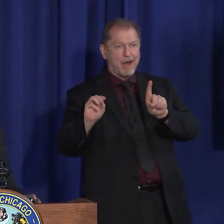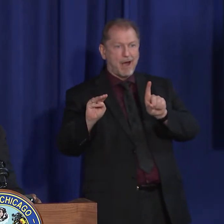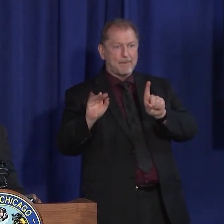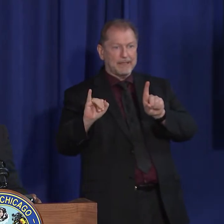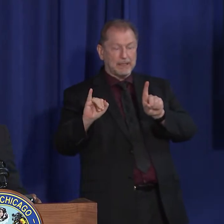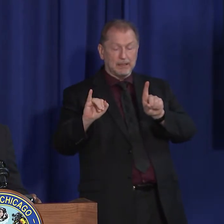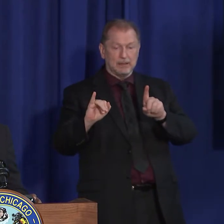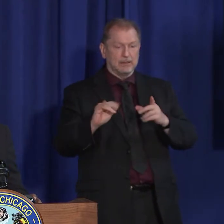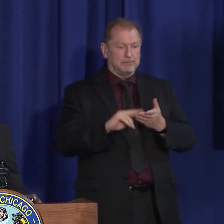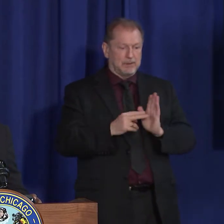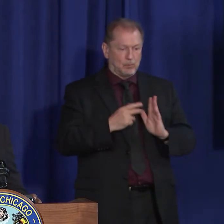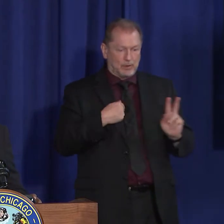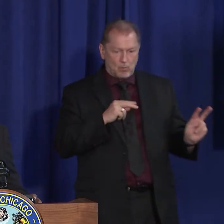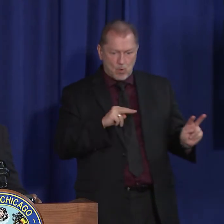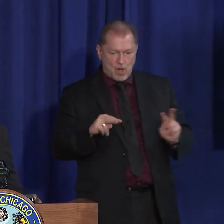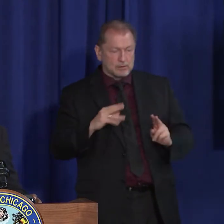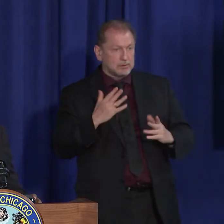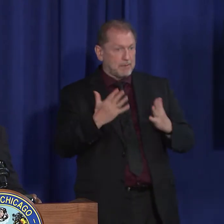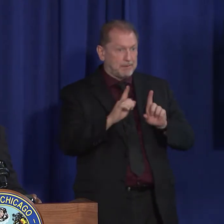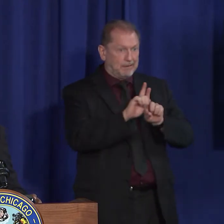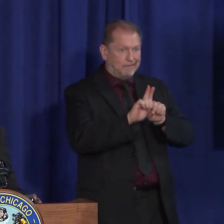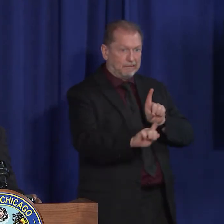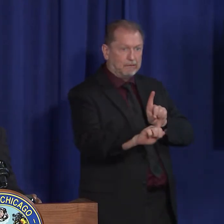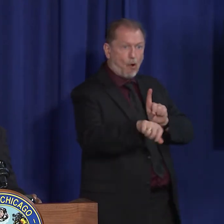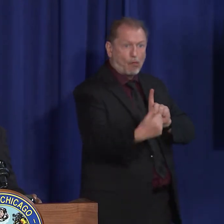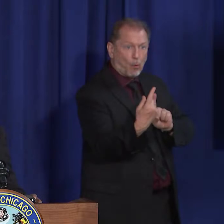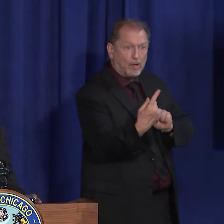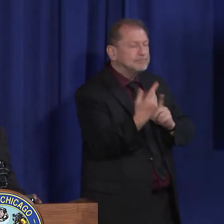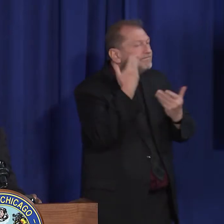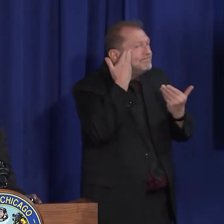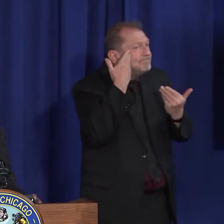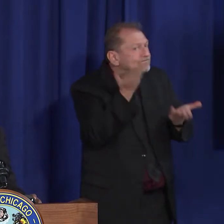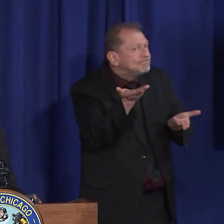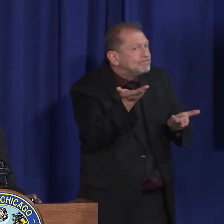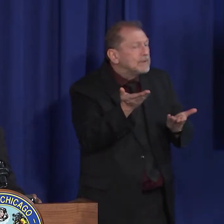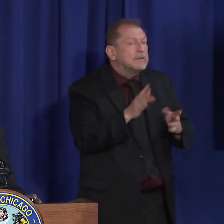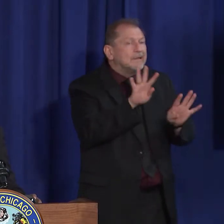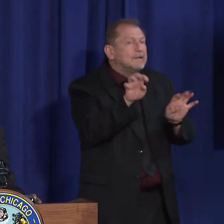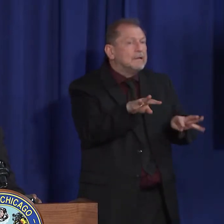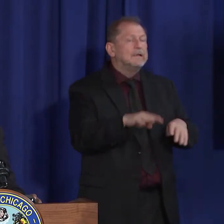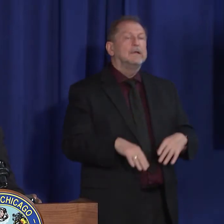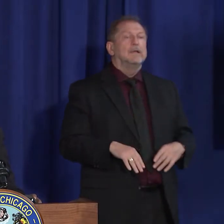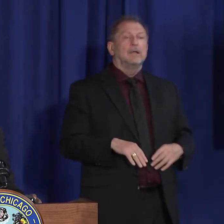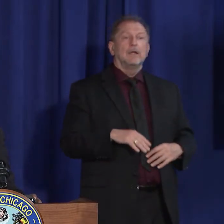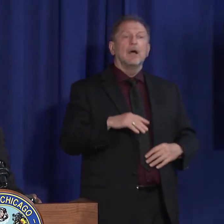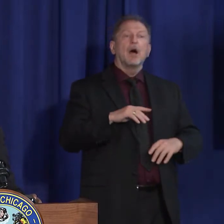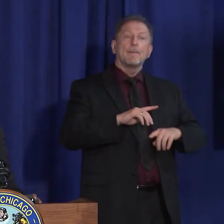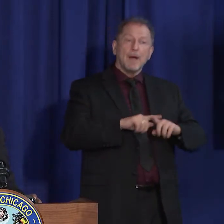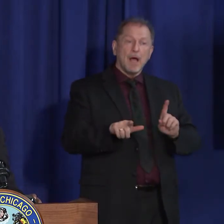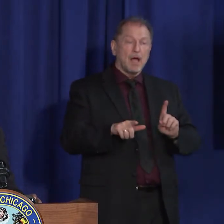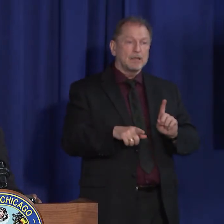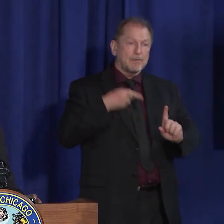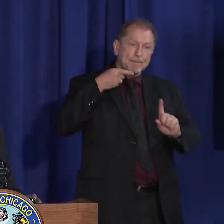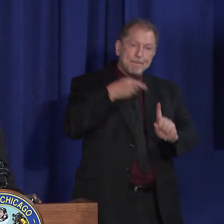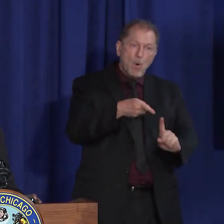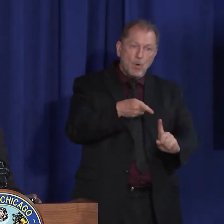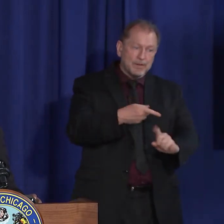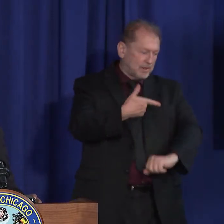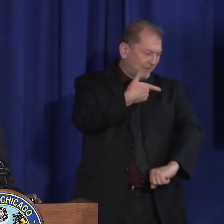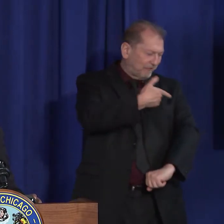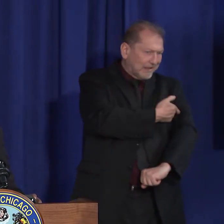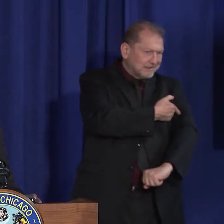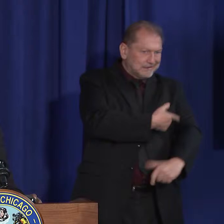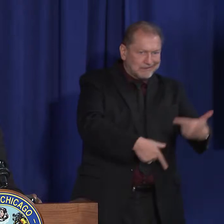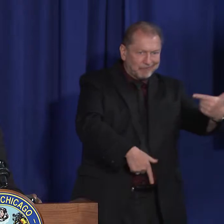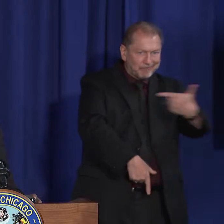you specifically, but the answer to all questions regarding the pandemic is vaccine, vaccine,